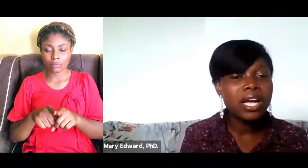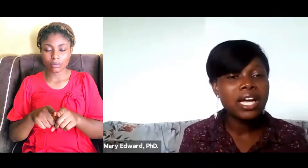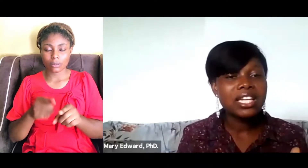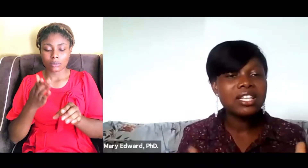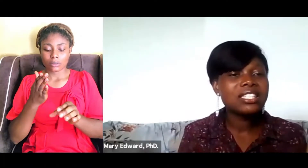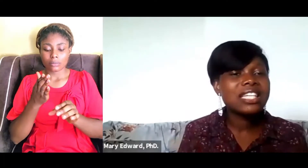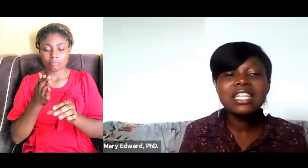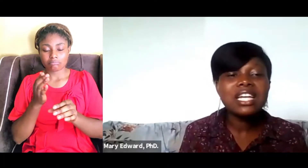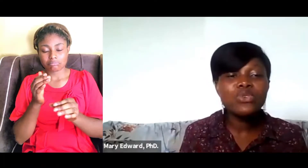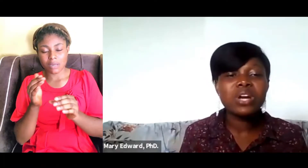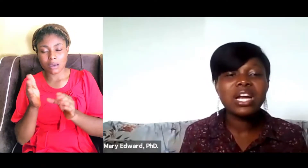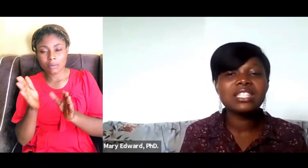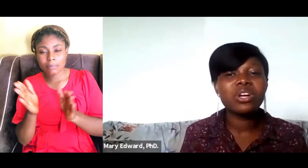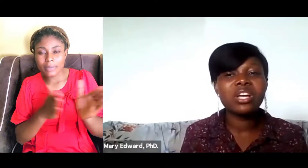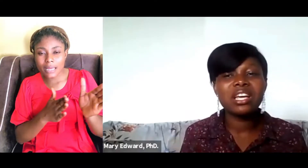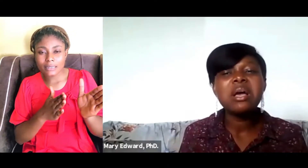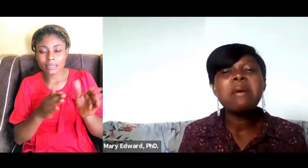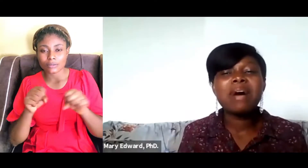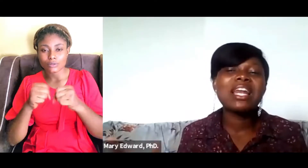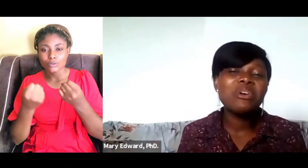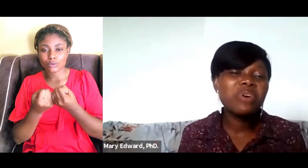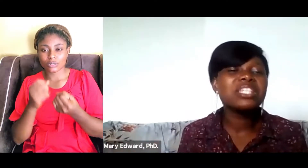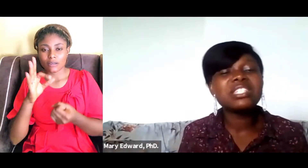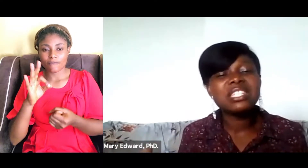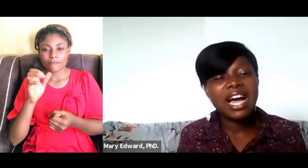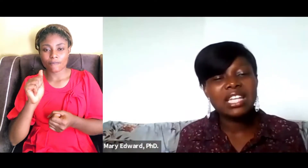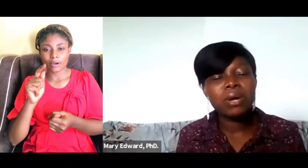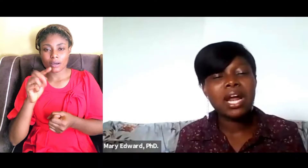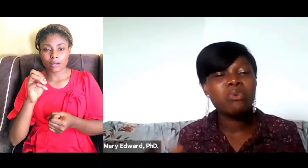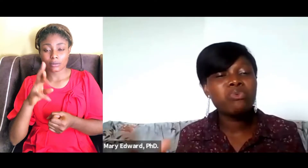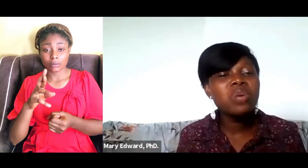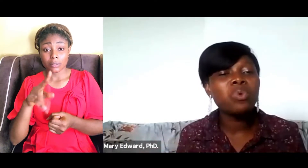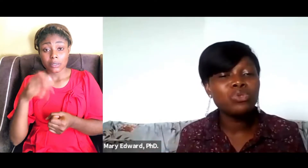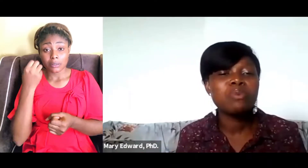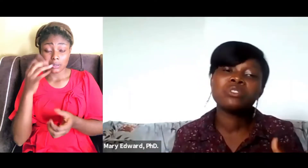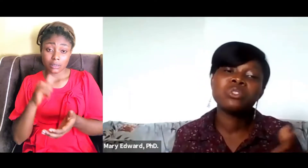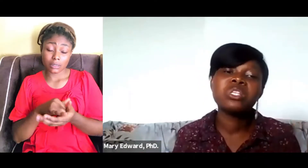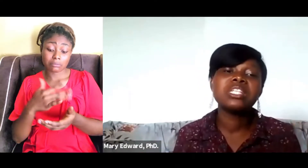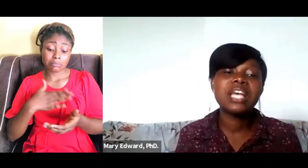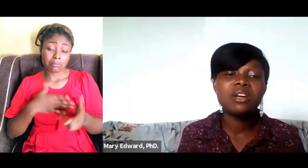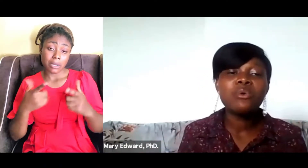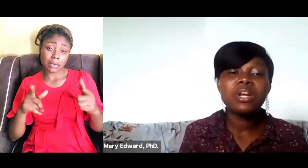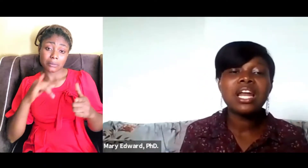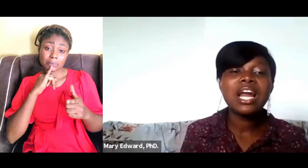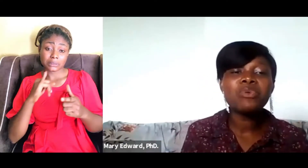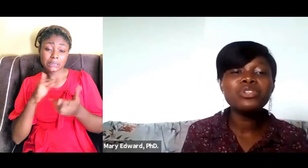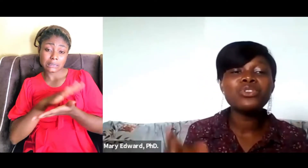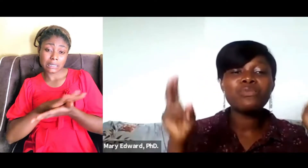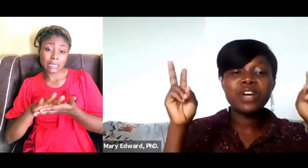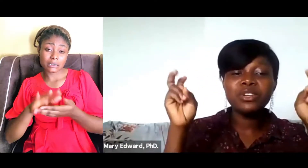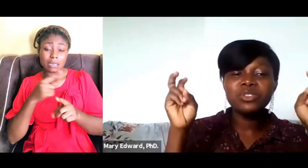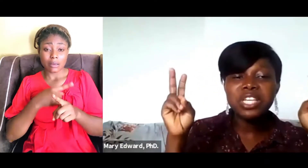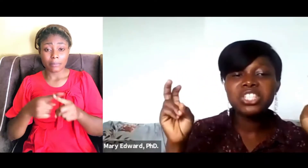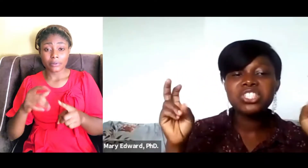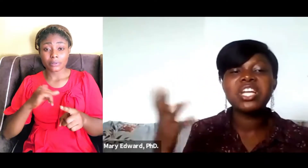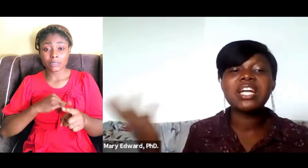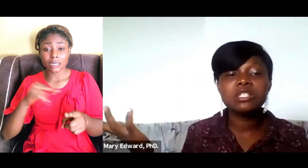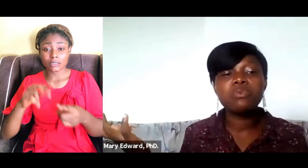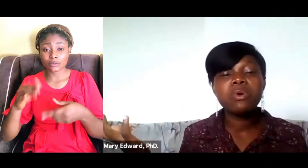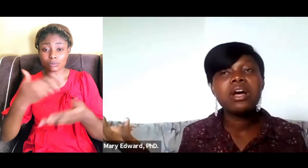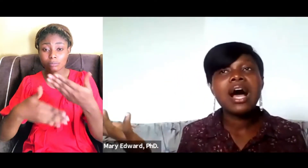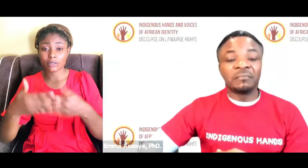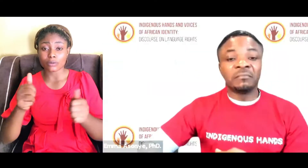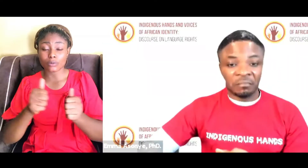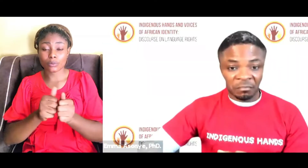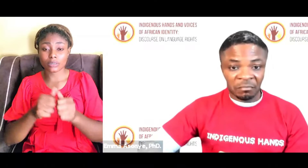to play. Then suddenly you realize that, okay, my language is nice, but I really want to be associated with the language of education that